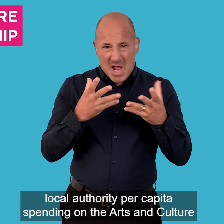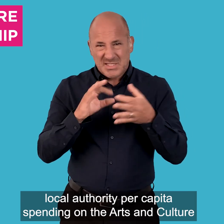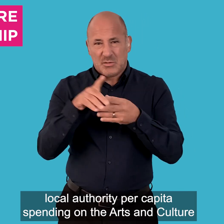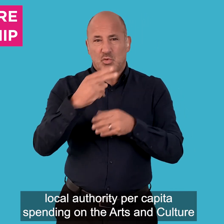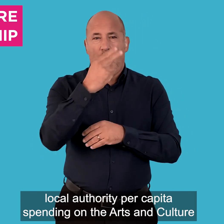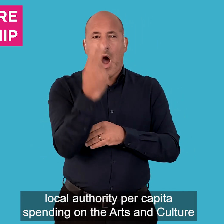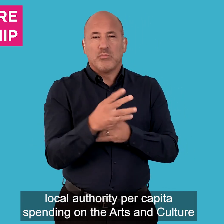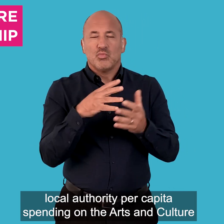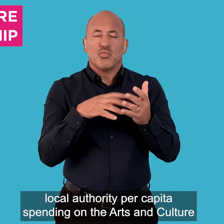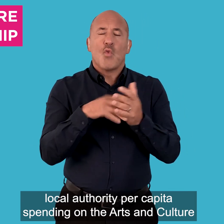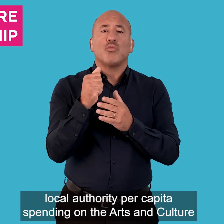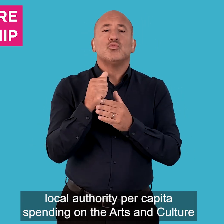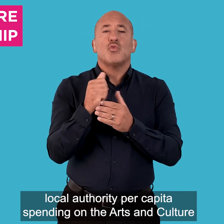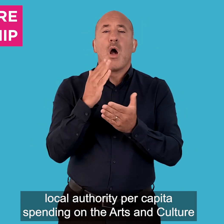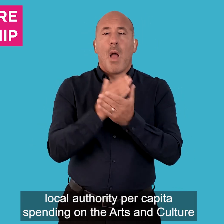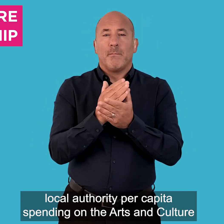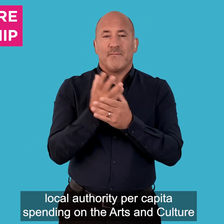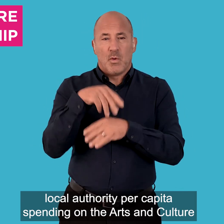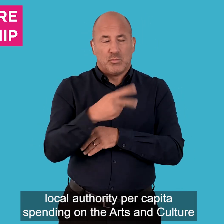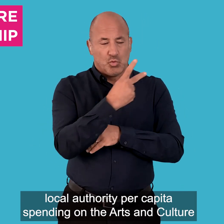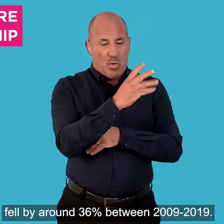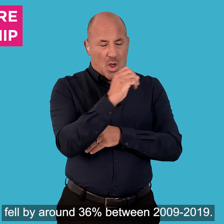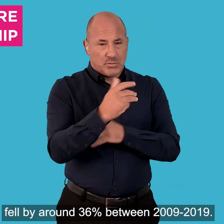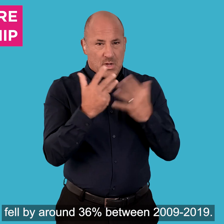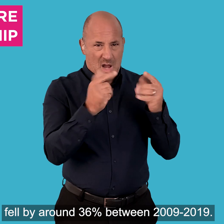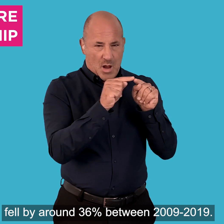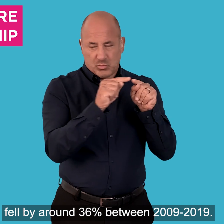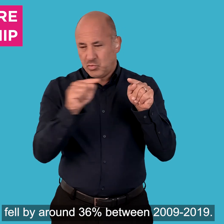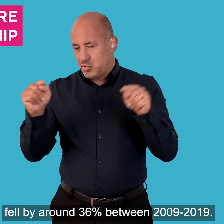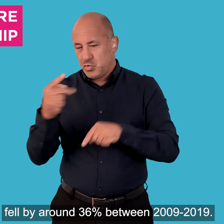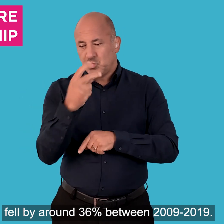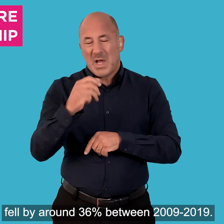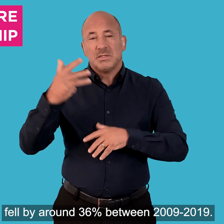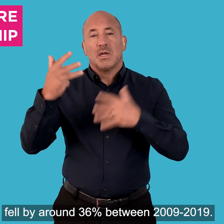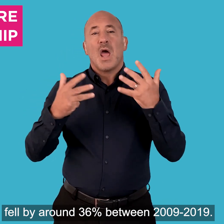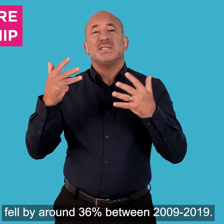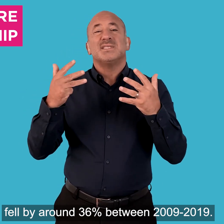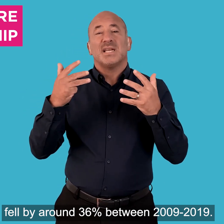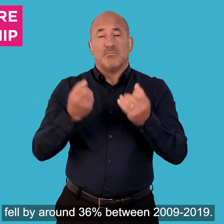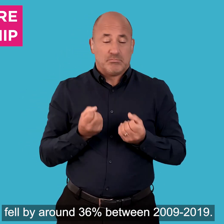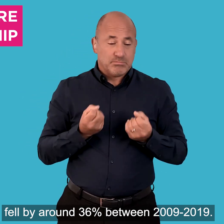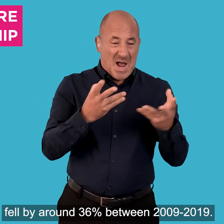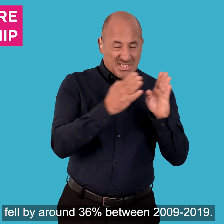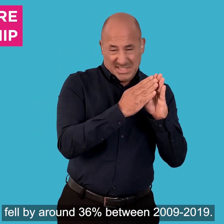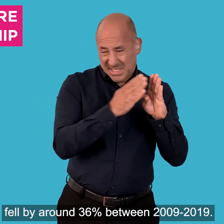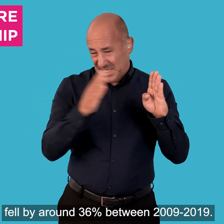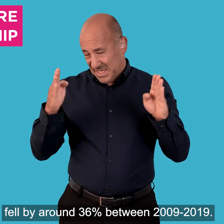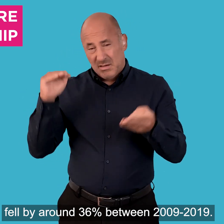local authority per capita spending on the arts and culture fell by around 36% between